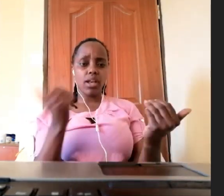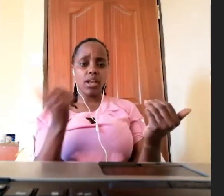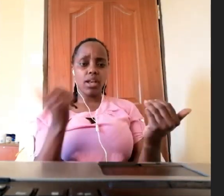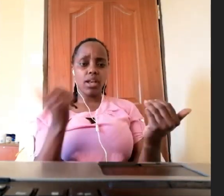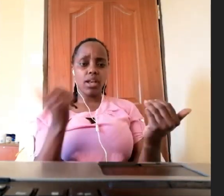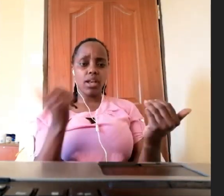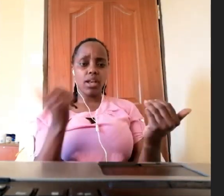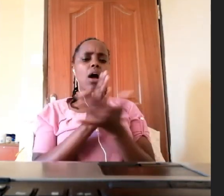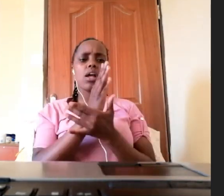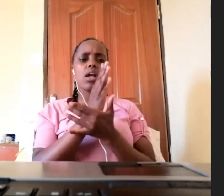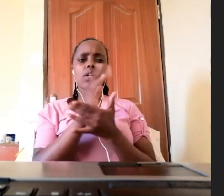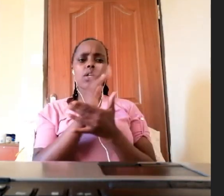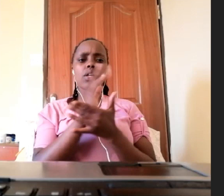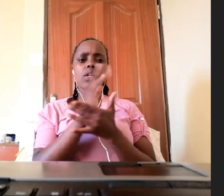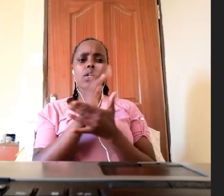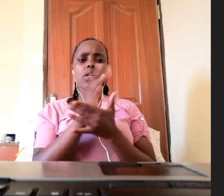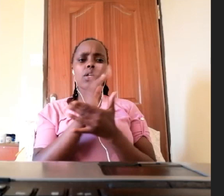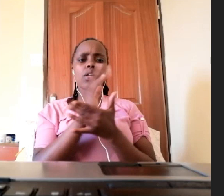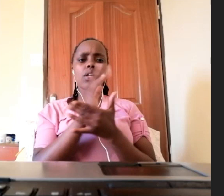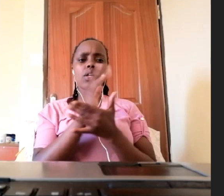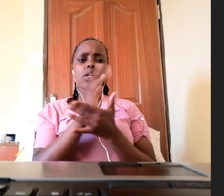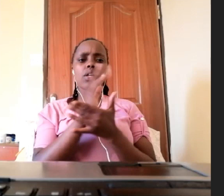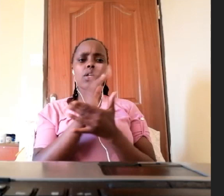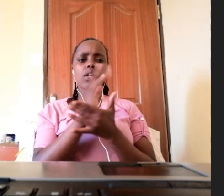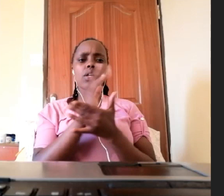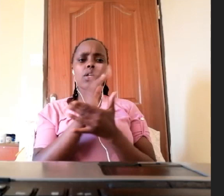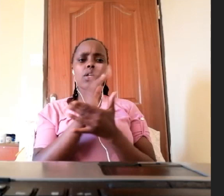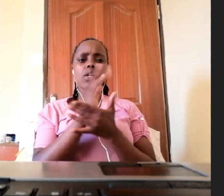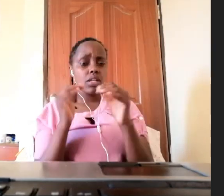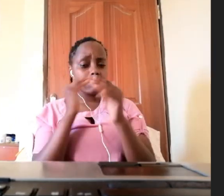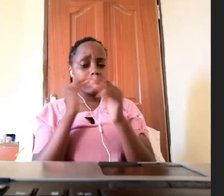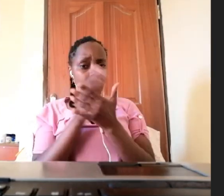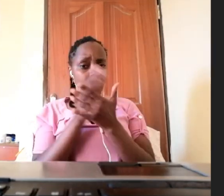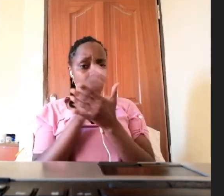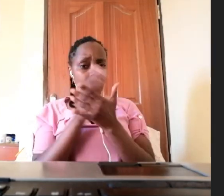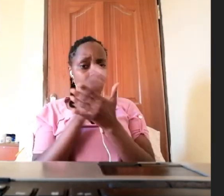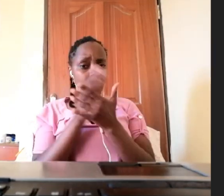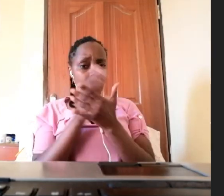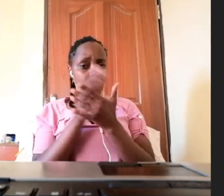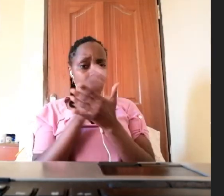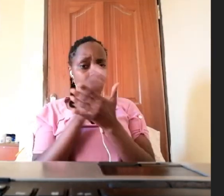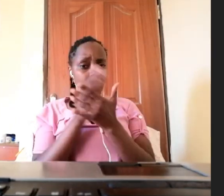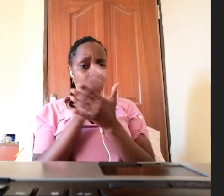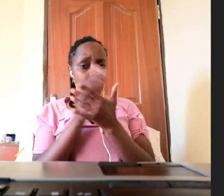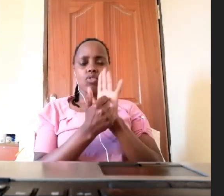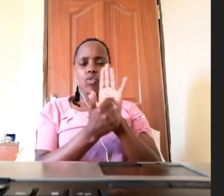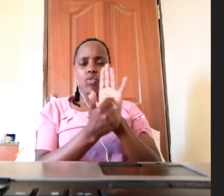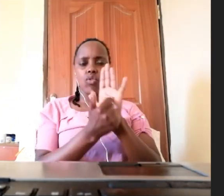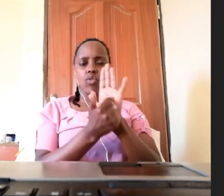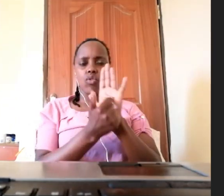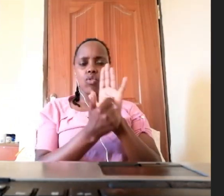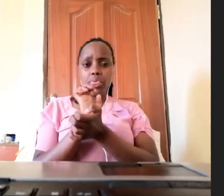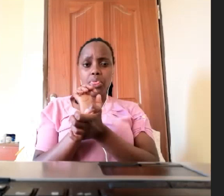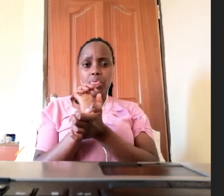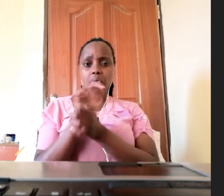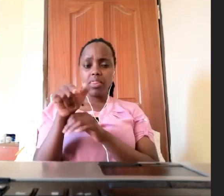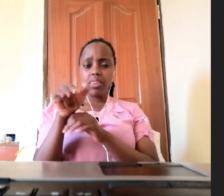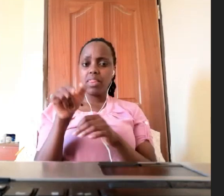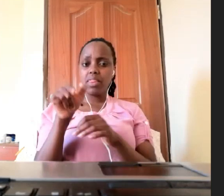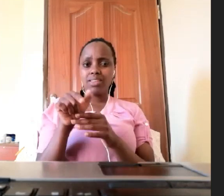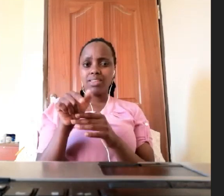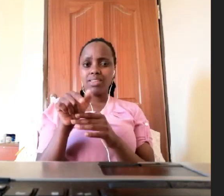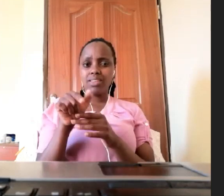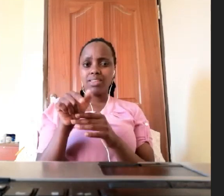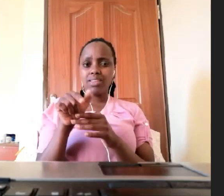what children's rights are. And some of the children, particularly like the ones in juvenile justice